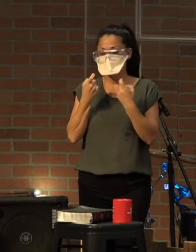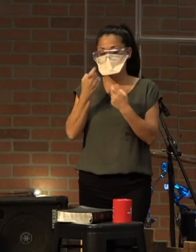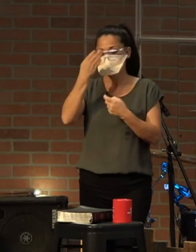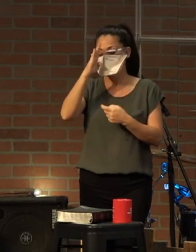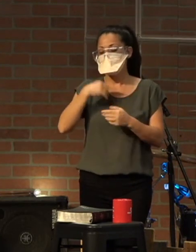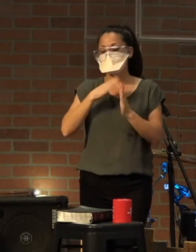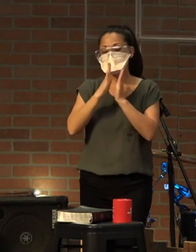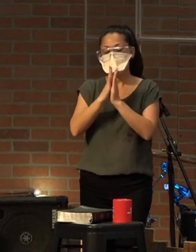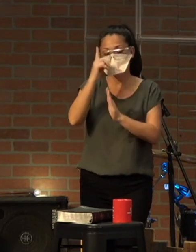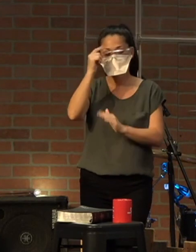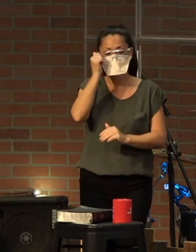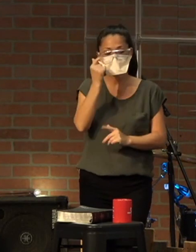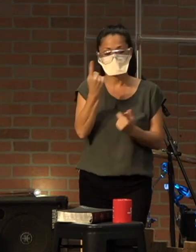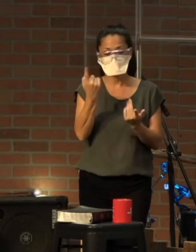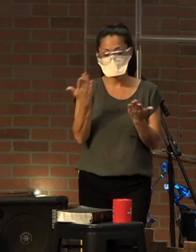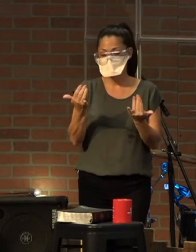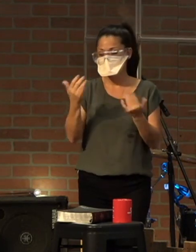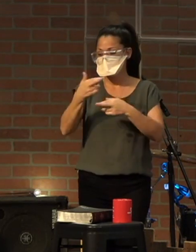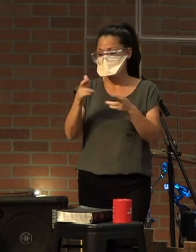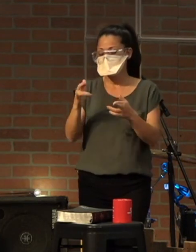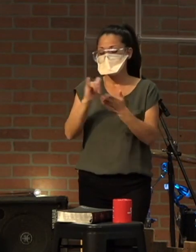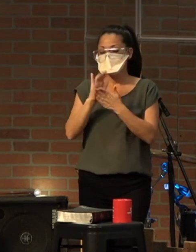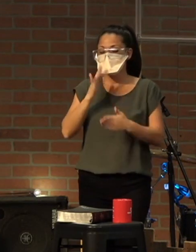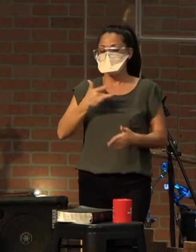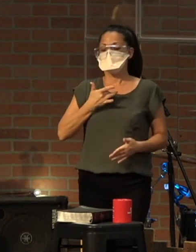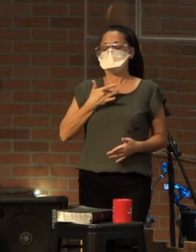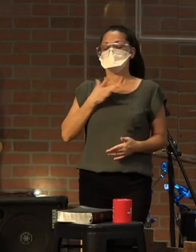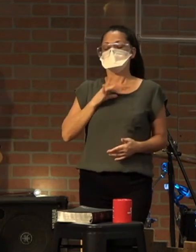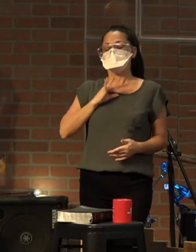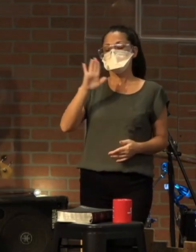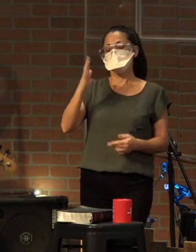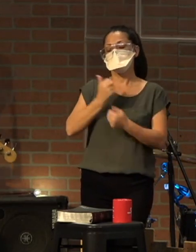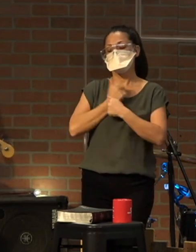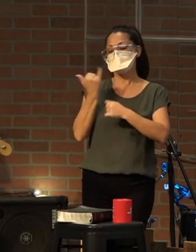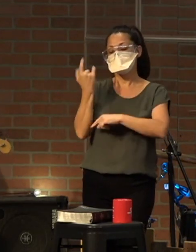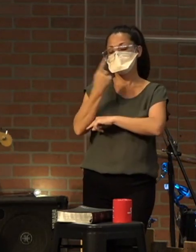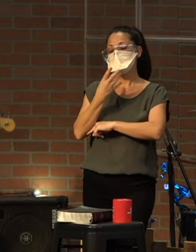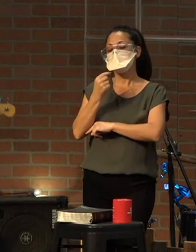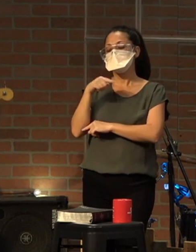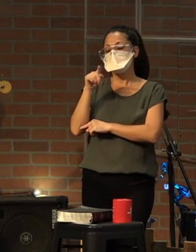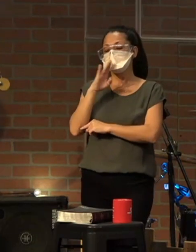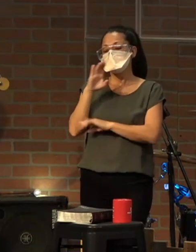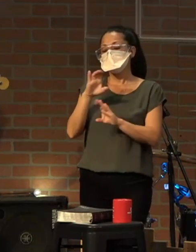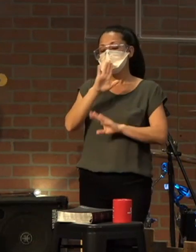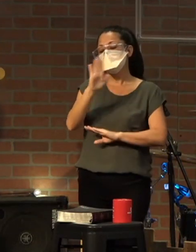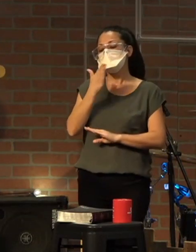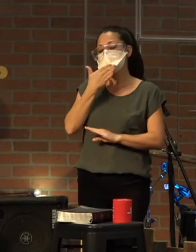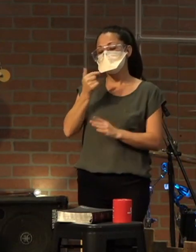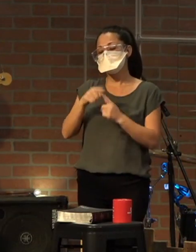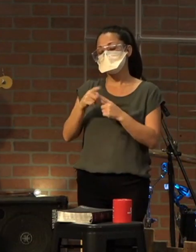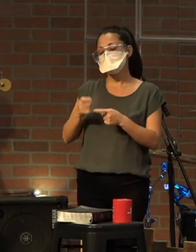pray for everybody in this room that they would feel your love today and that they would do their best to